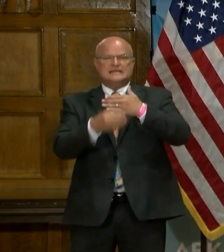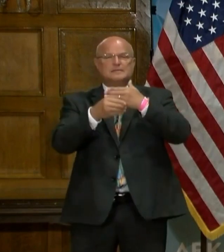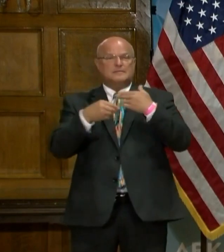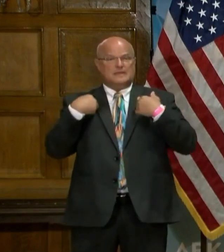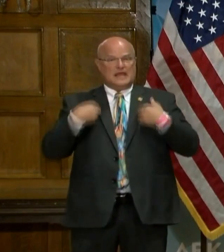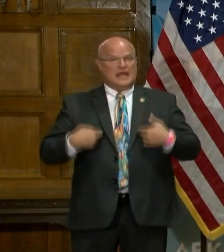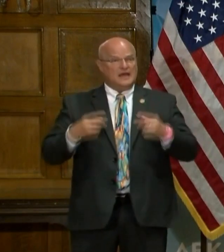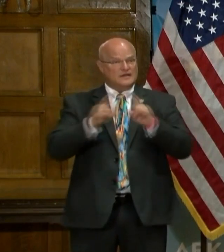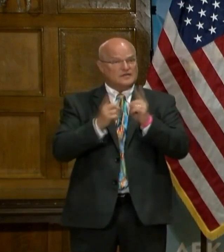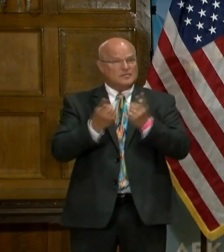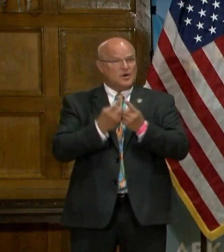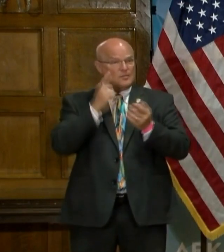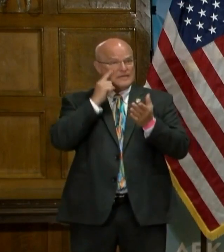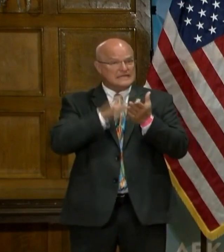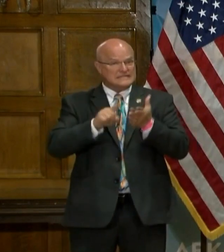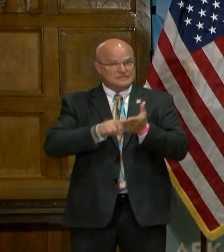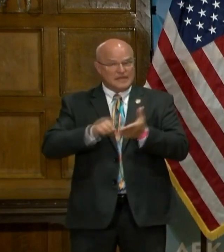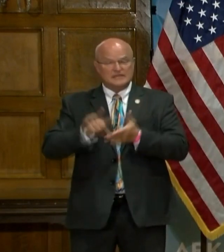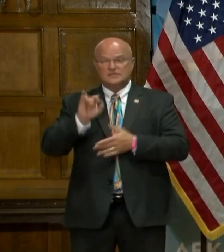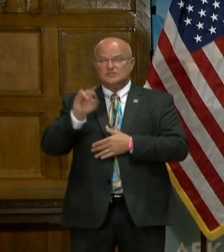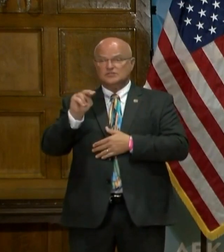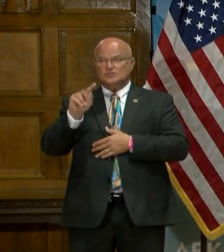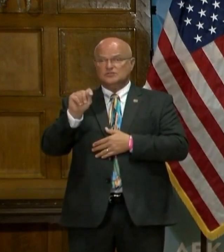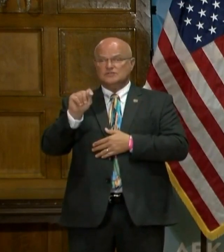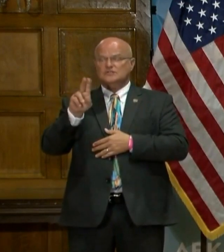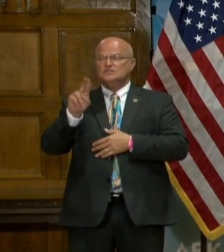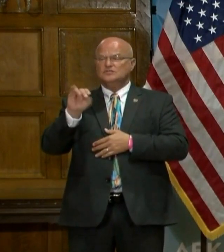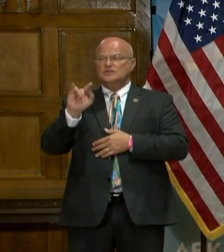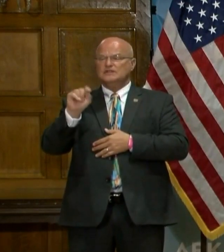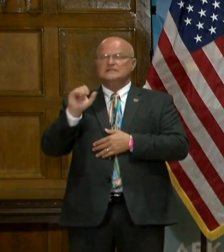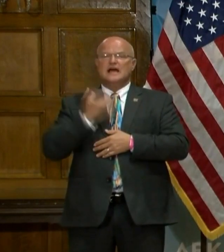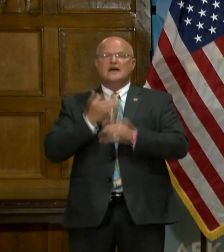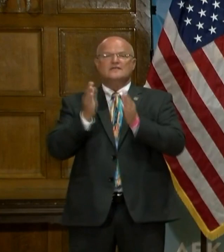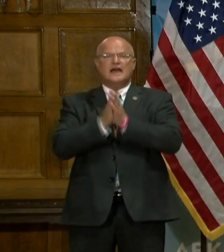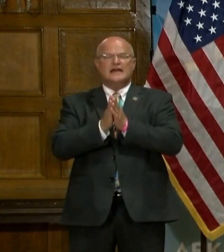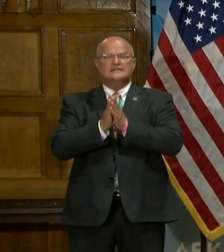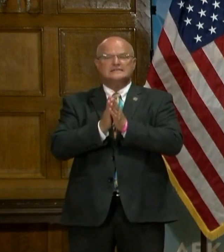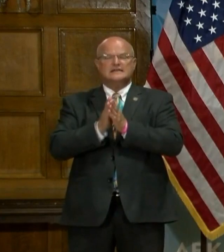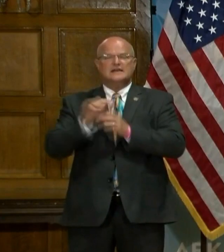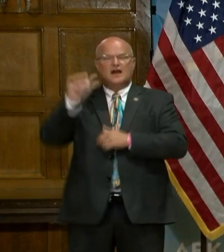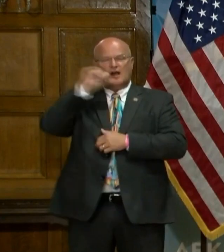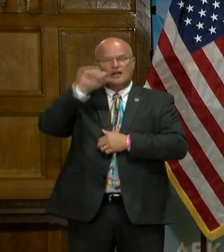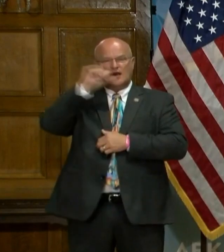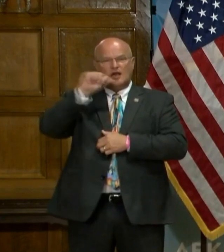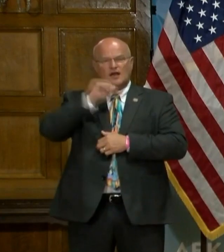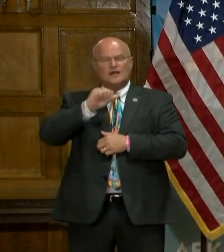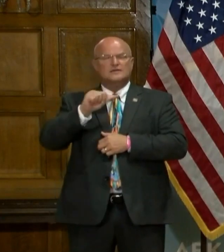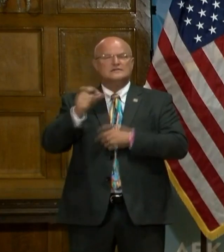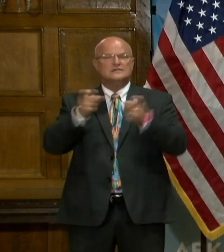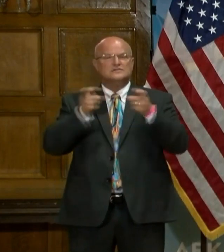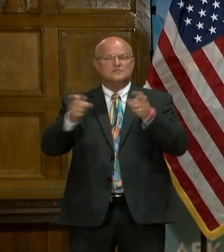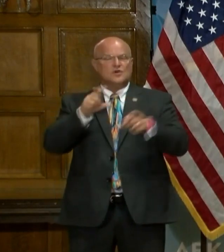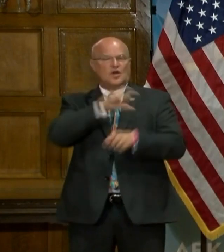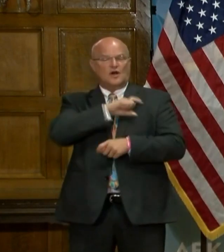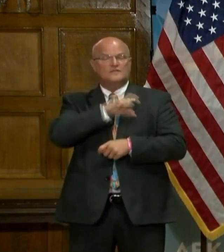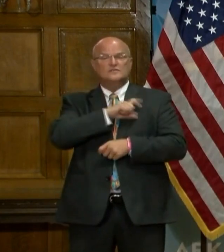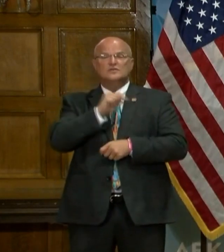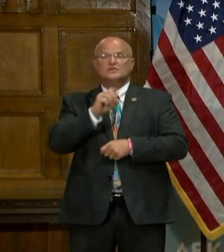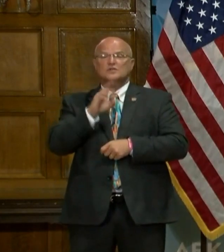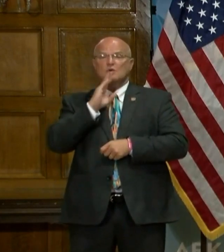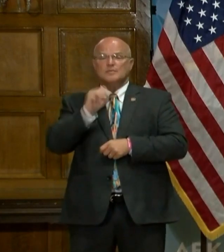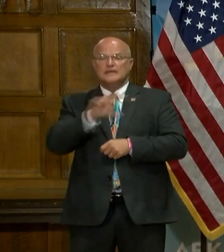our health department inspection units, I've asked our alcoholic beverage control officers to